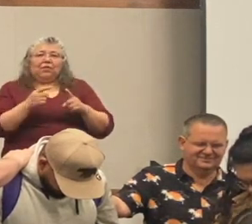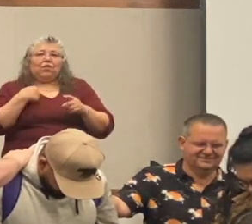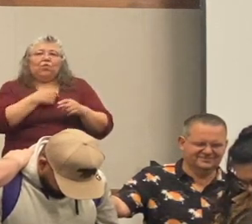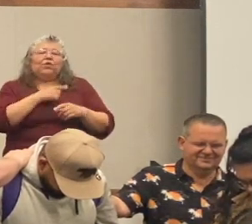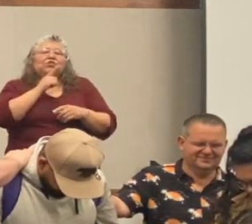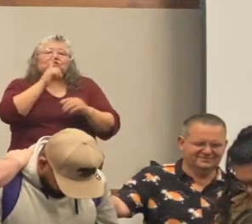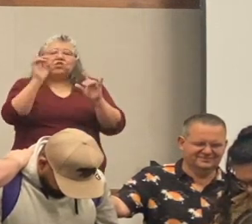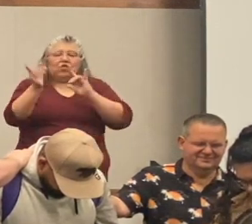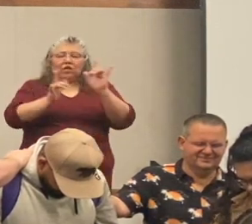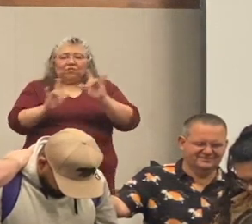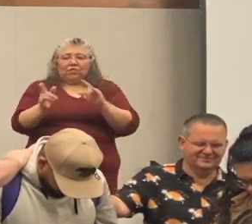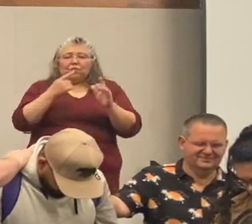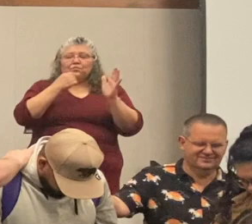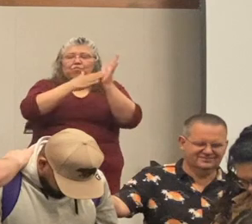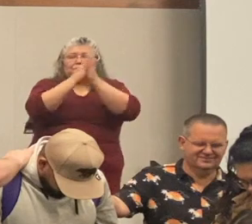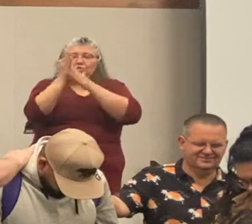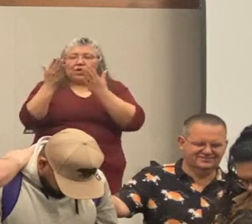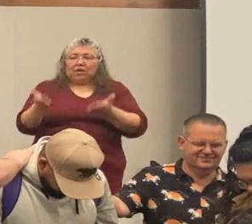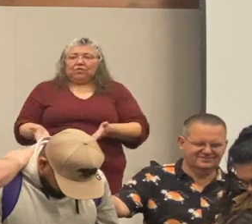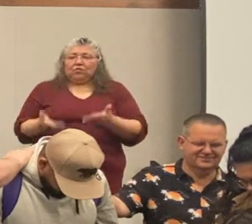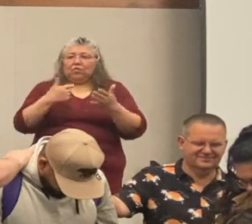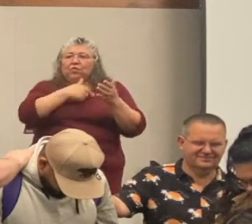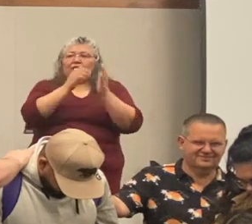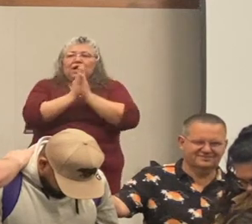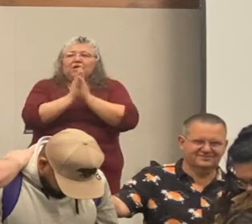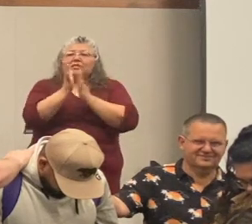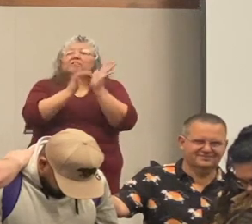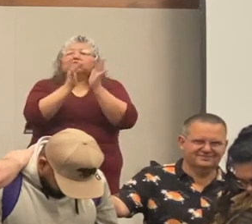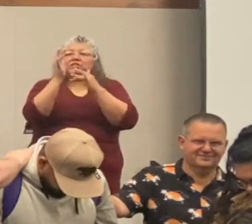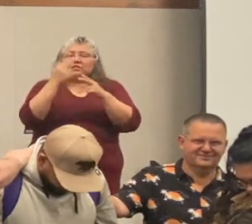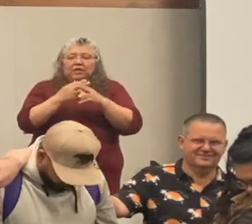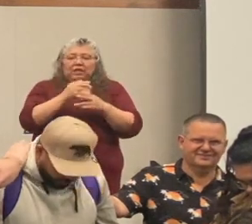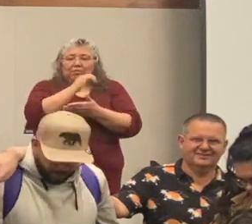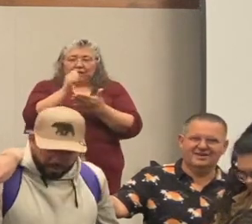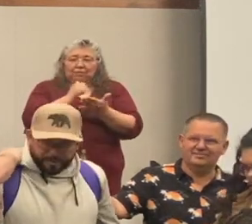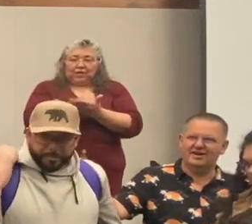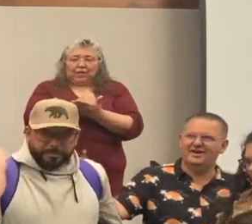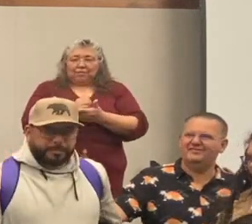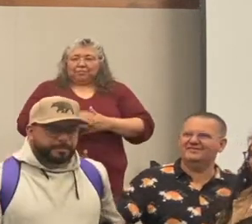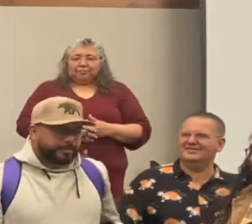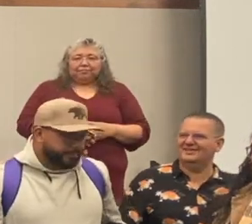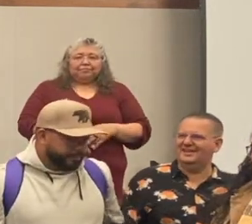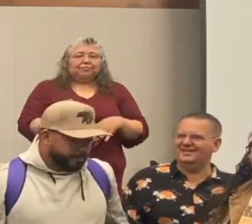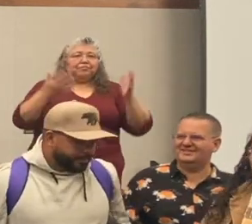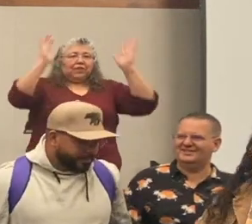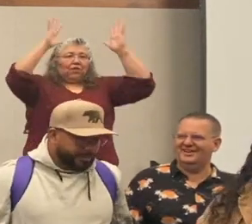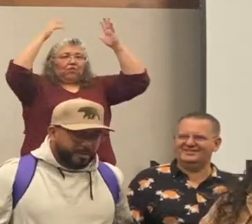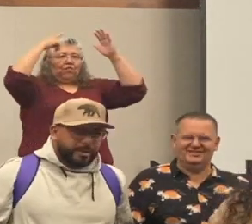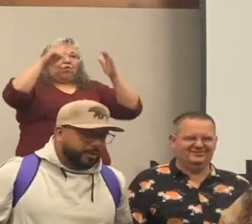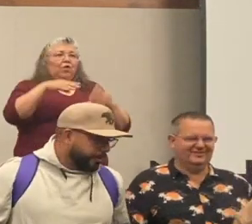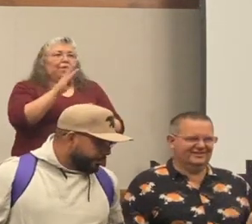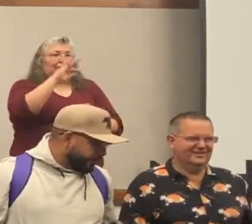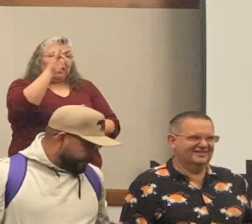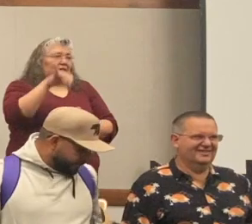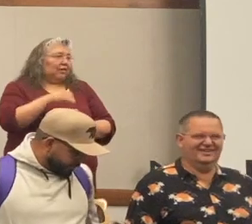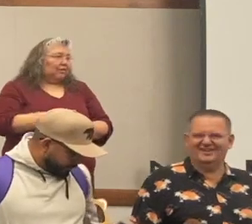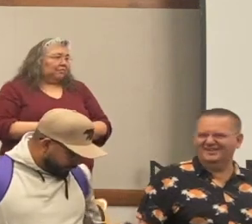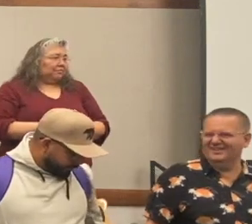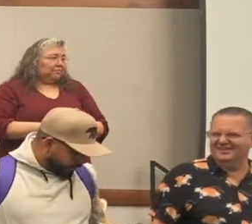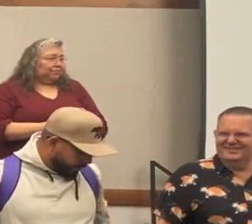do love you. We sure do praise you. We just ask this in Jesus' name. Amen. Amen. Let's give it up for Billy.